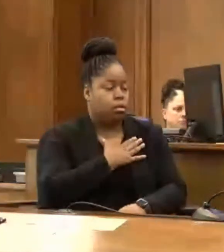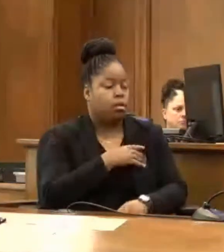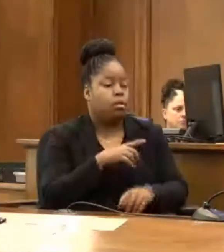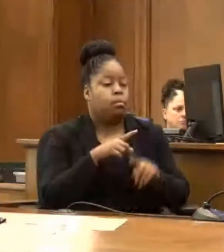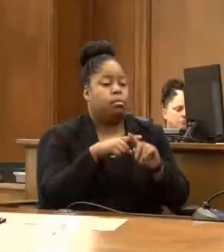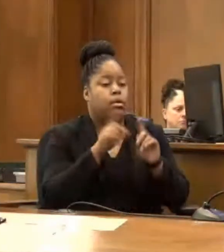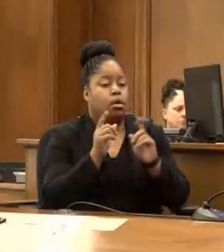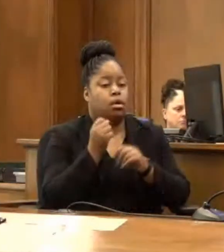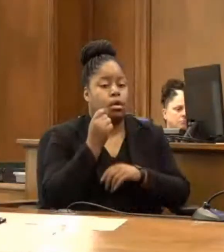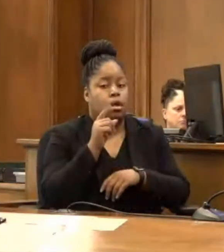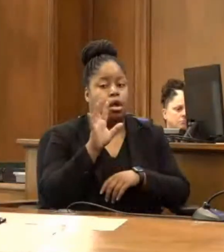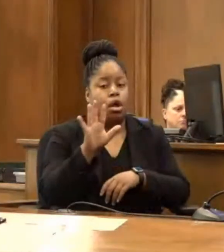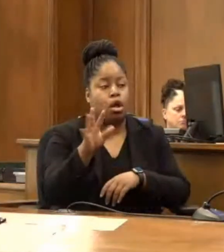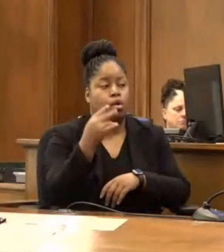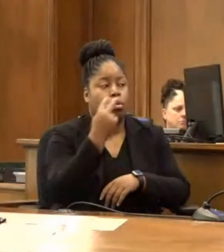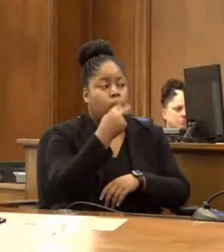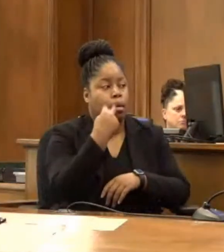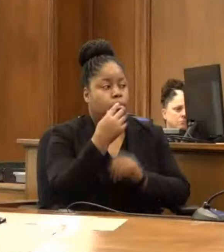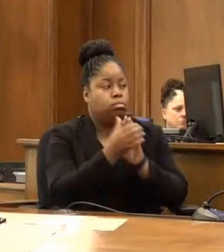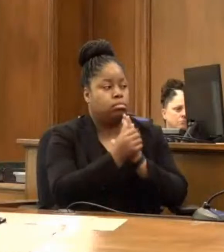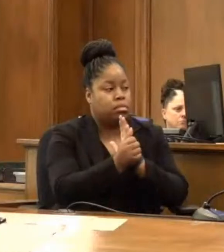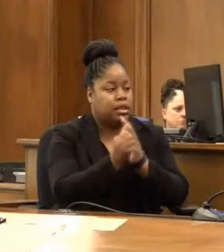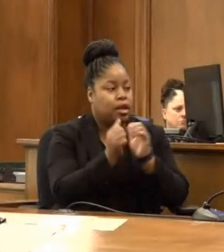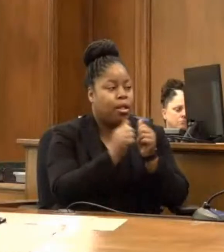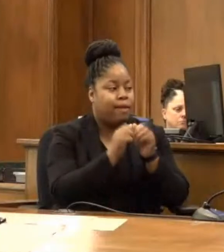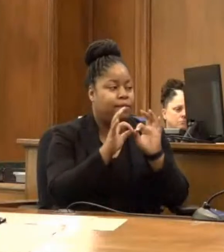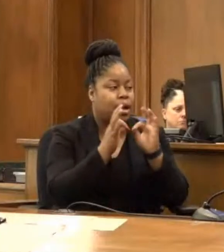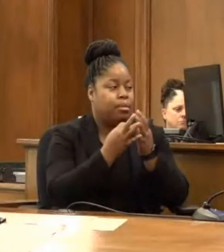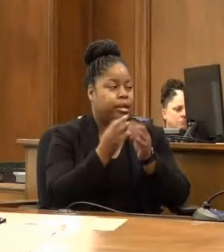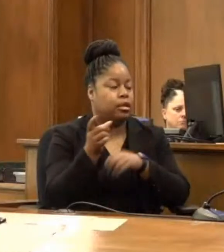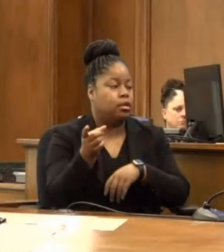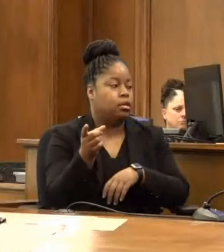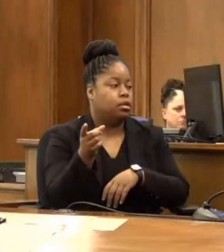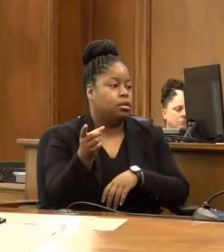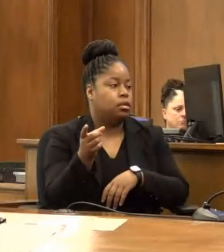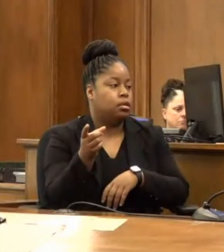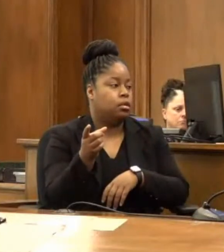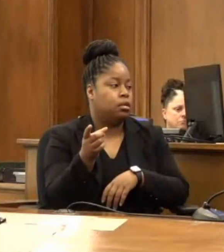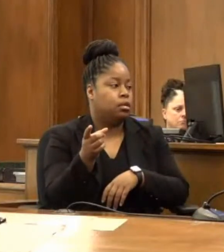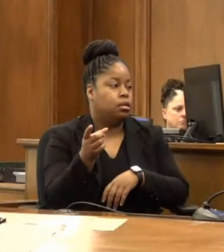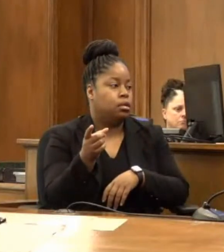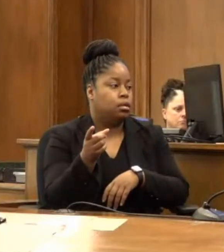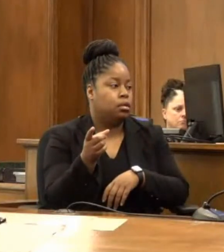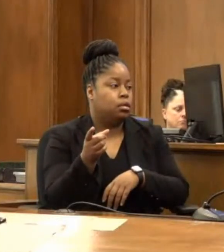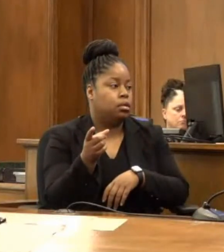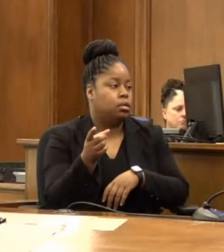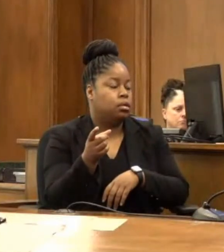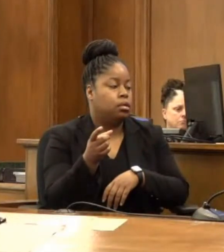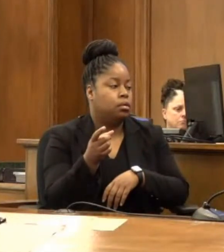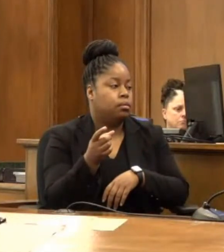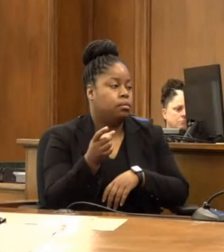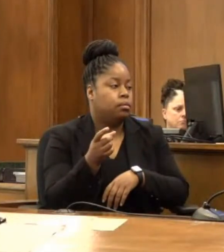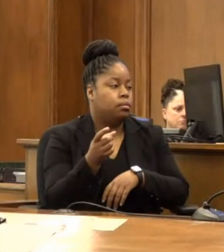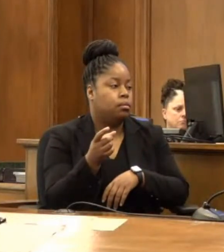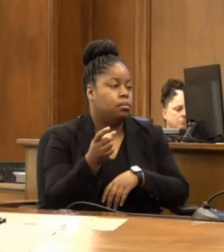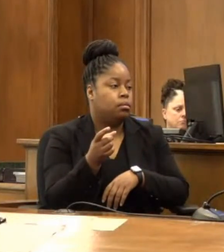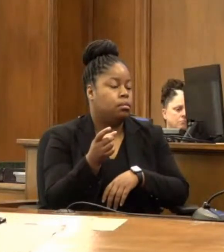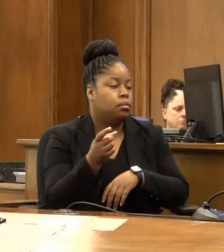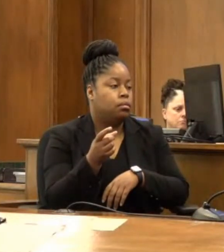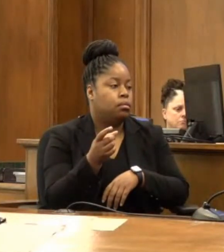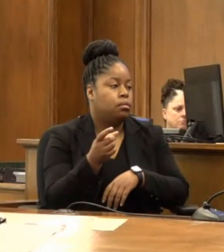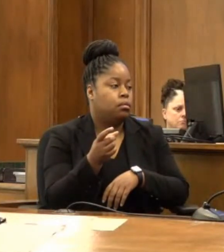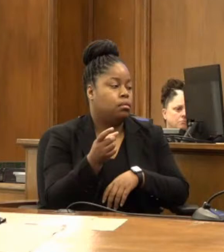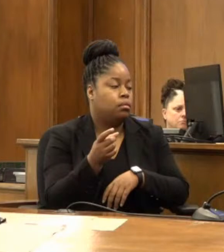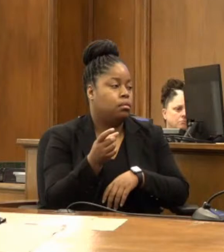Okay, yes. So I went to a school where there was speech therapy, but he became more